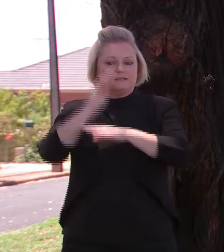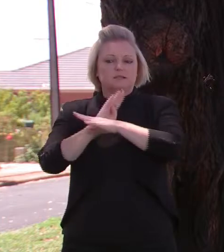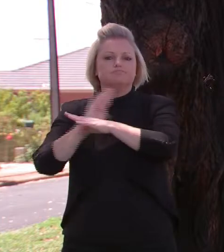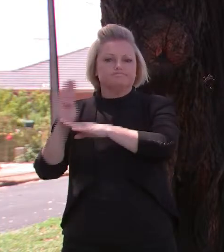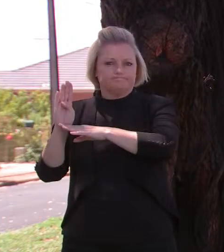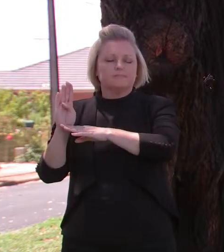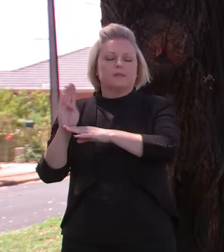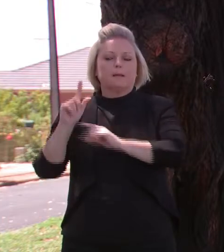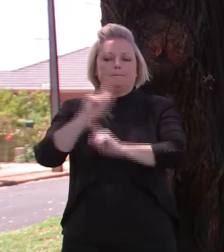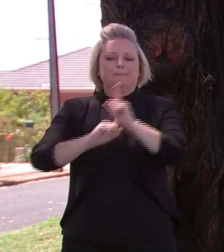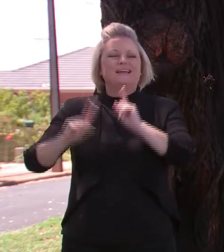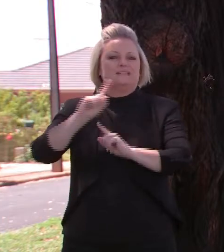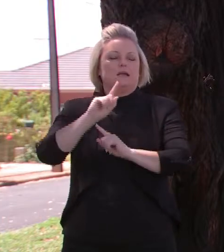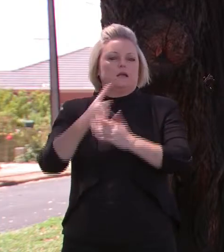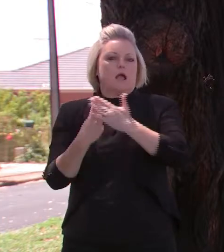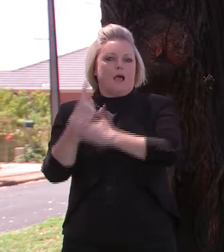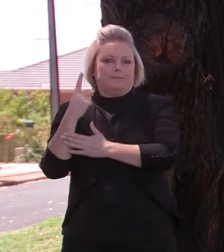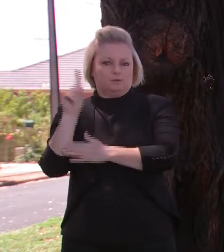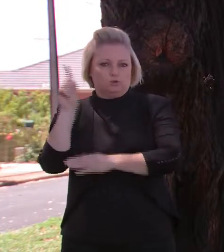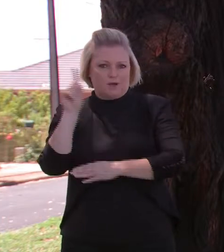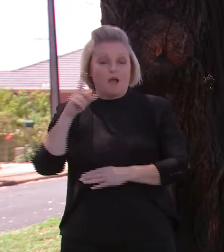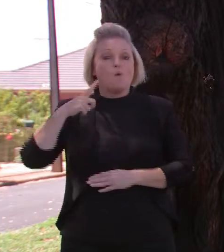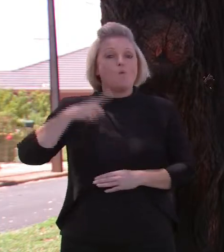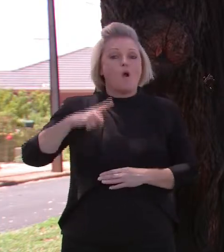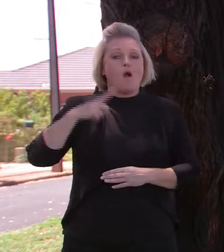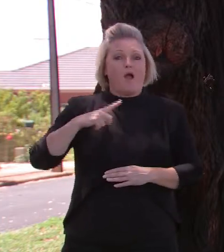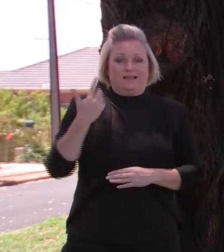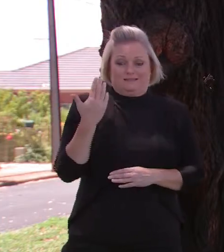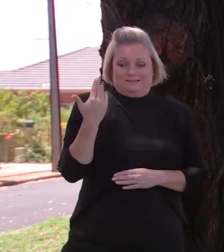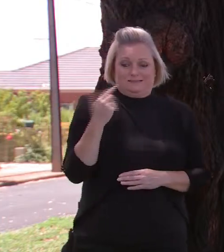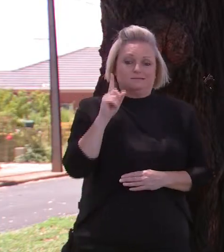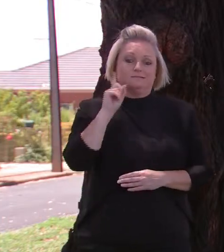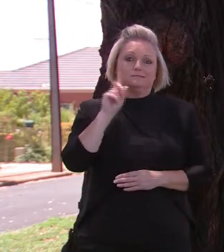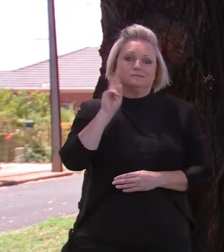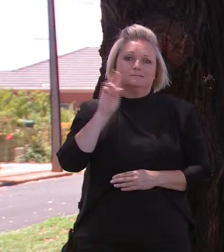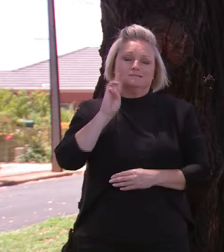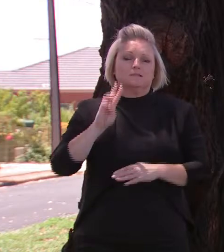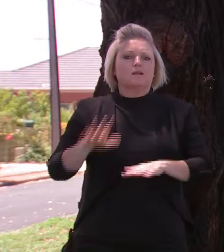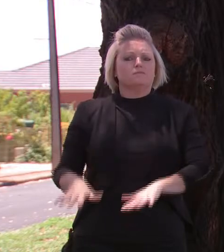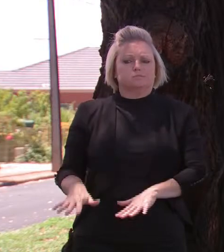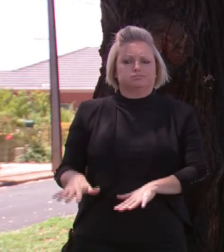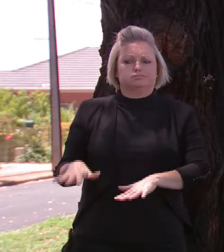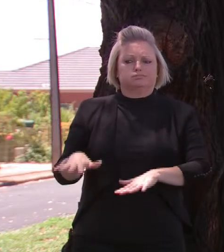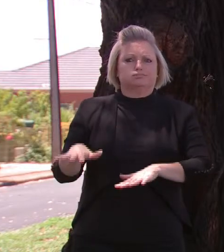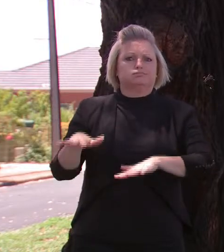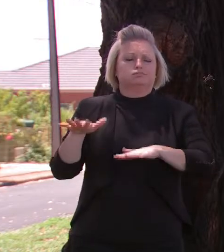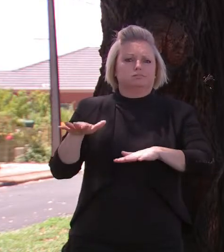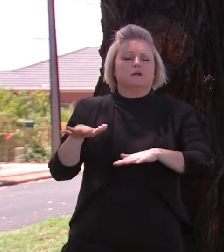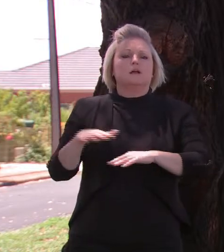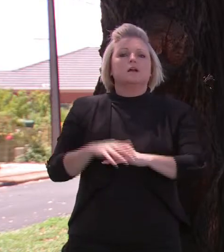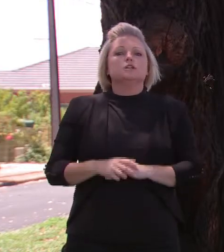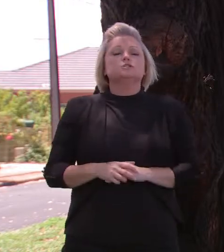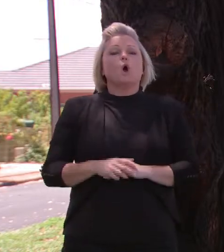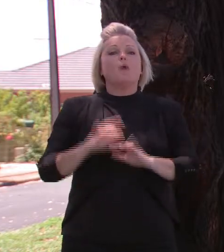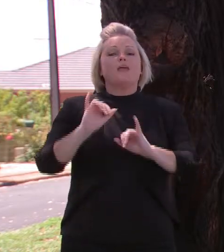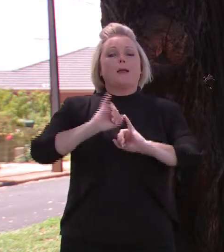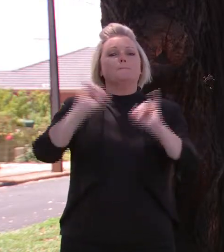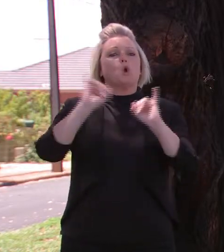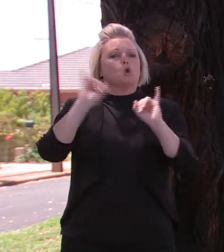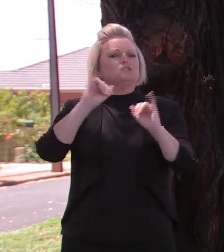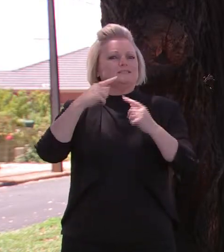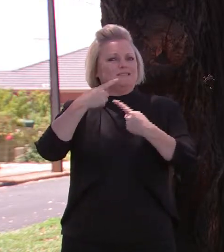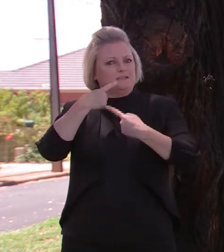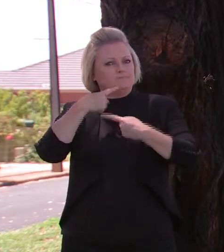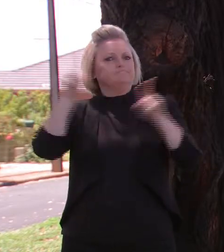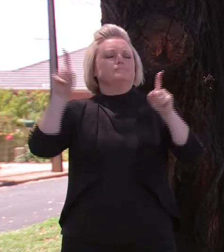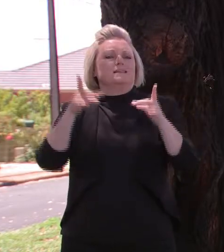at the extreme rain and flooding events, major emergency declaration which has been in place since Thursday last week.